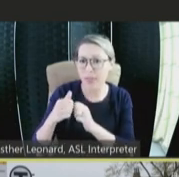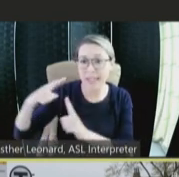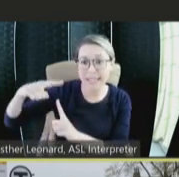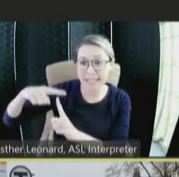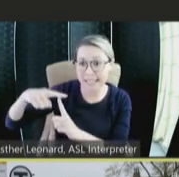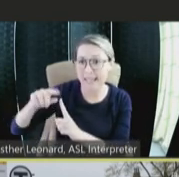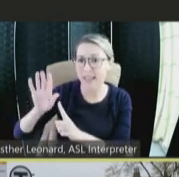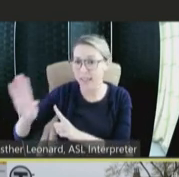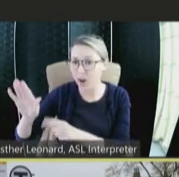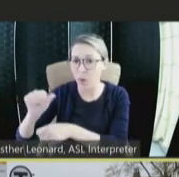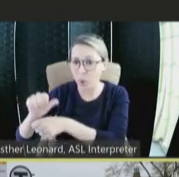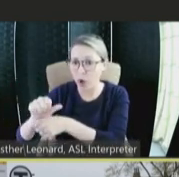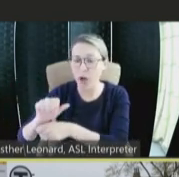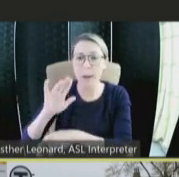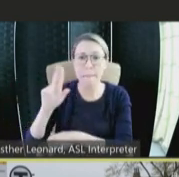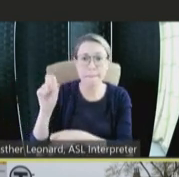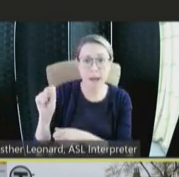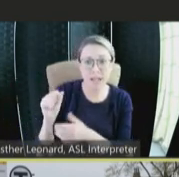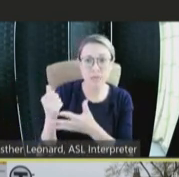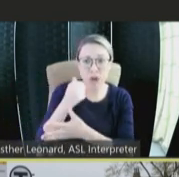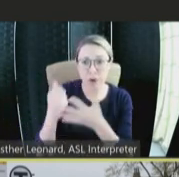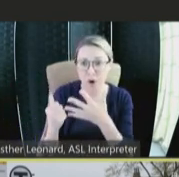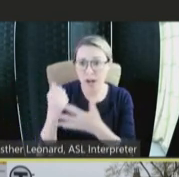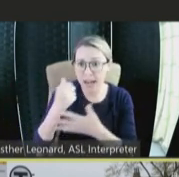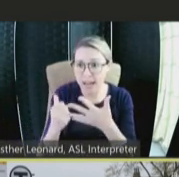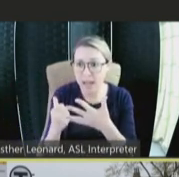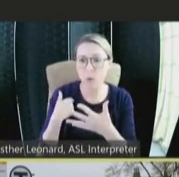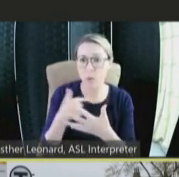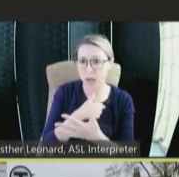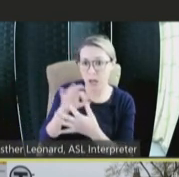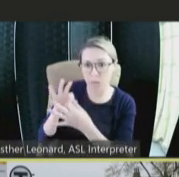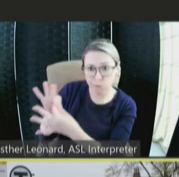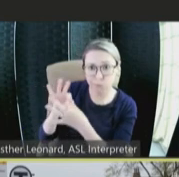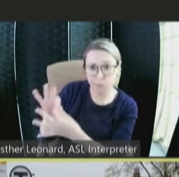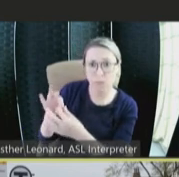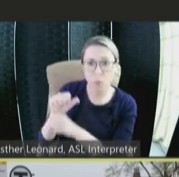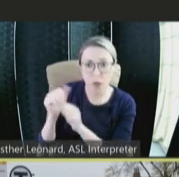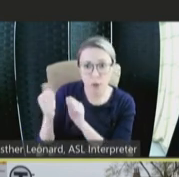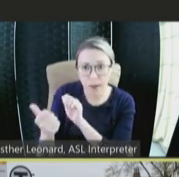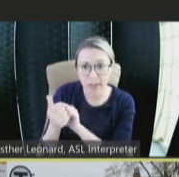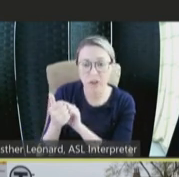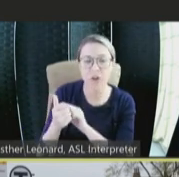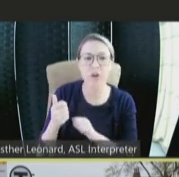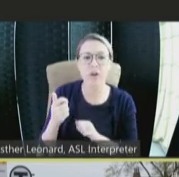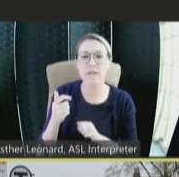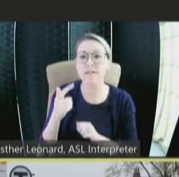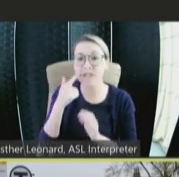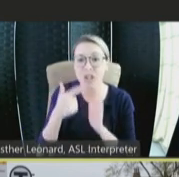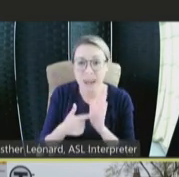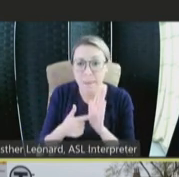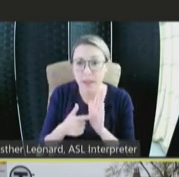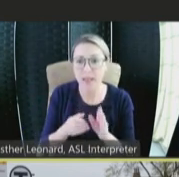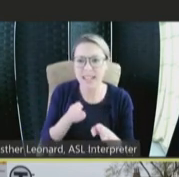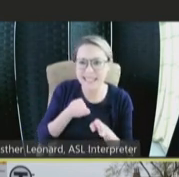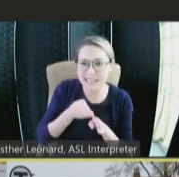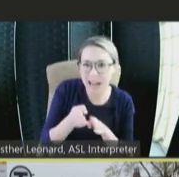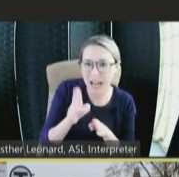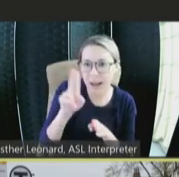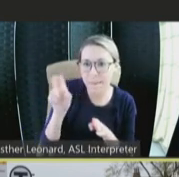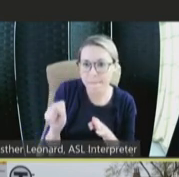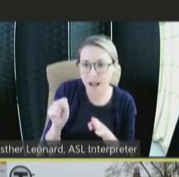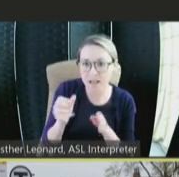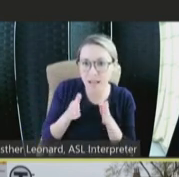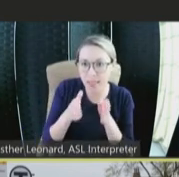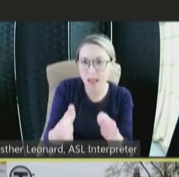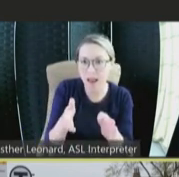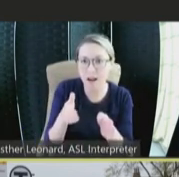including Bus Priority, which is an effort to create things like dedicated bus lanes on city streets to